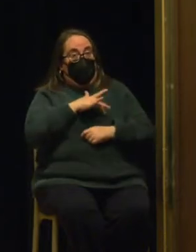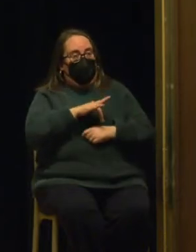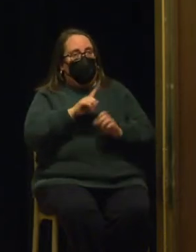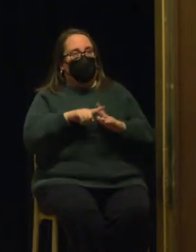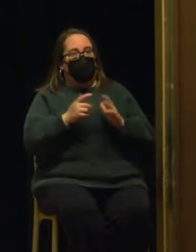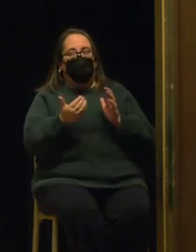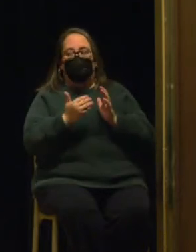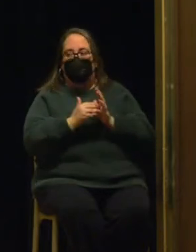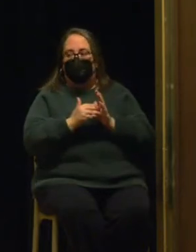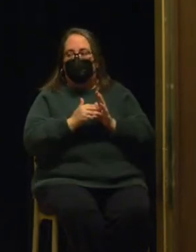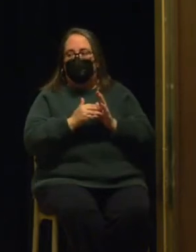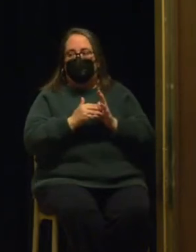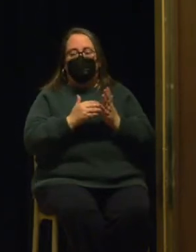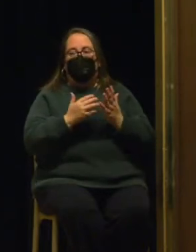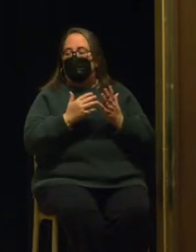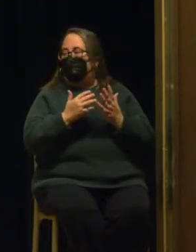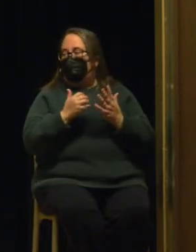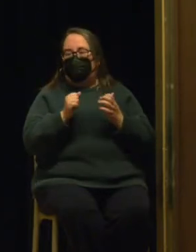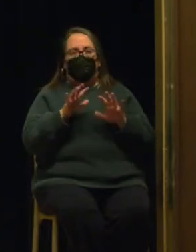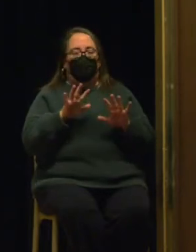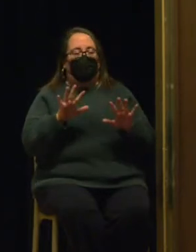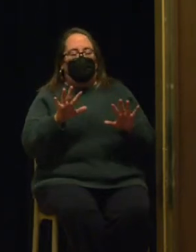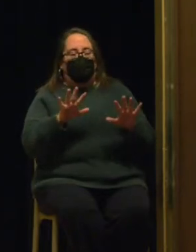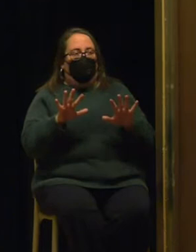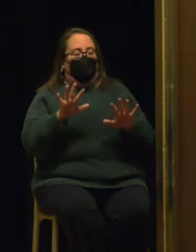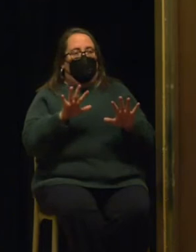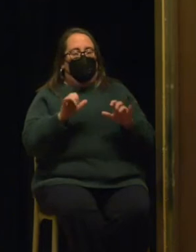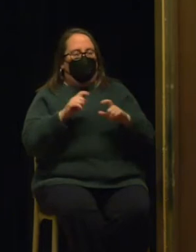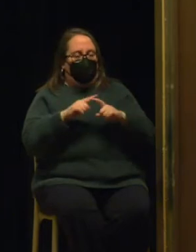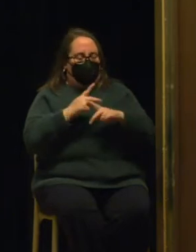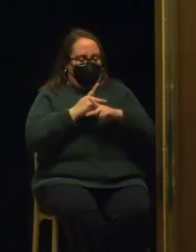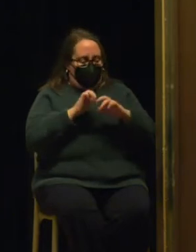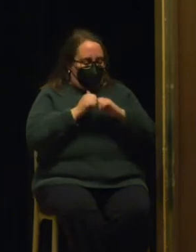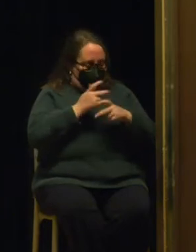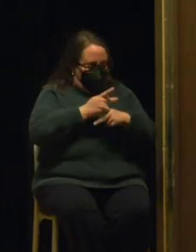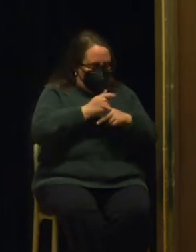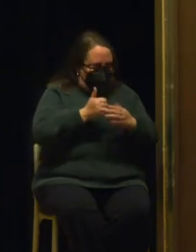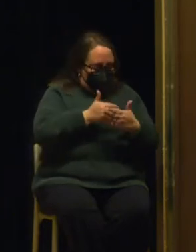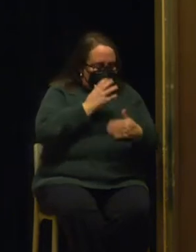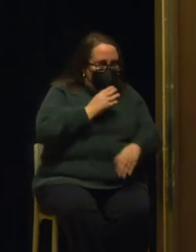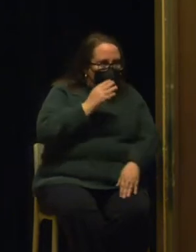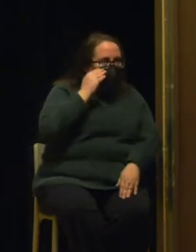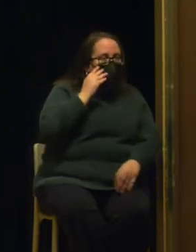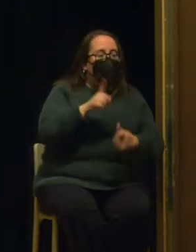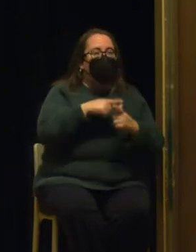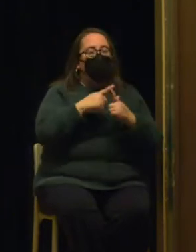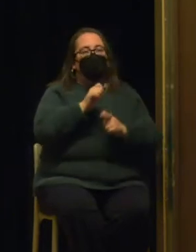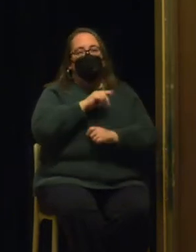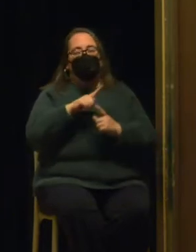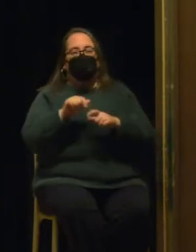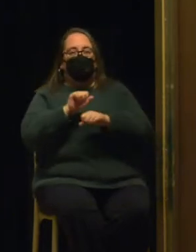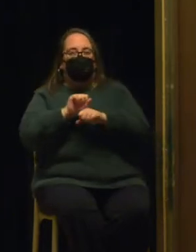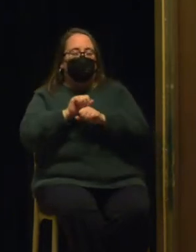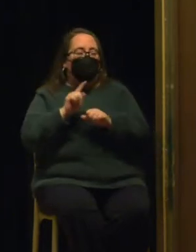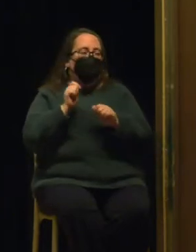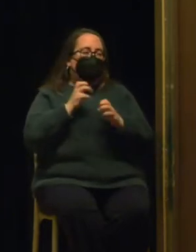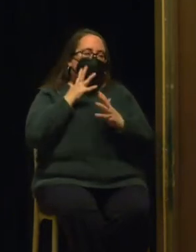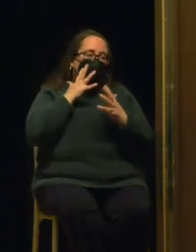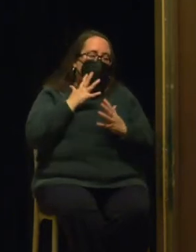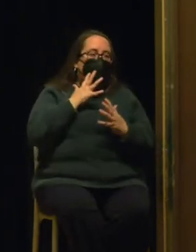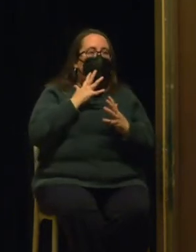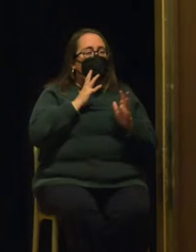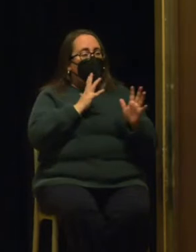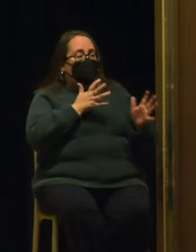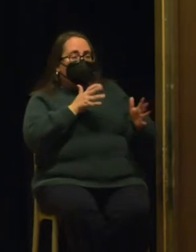they're kind of hiding because they haven't figured out the baby at home yet. And they have to come back saying they're a little sad that they left